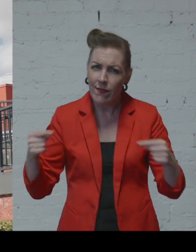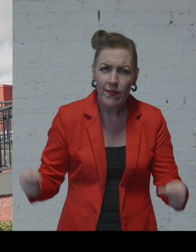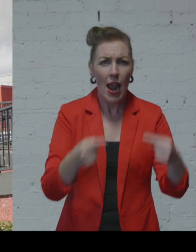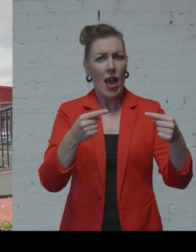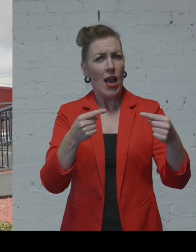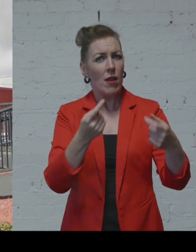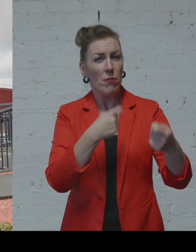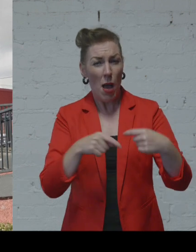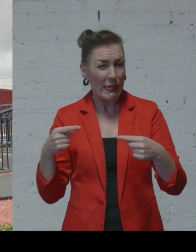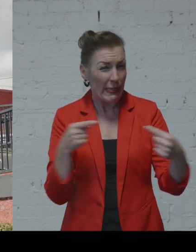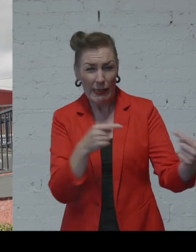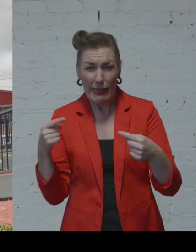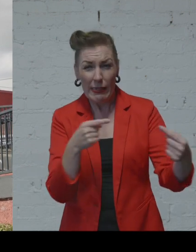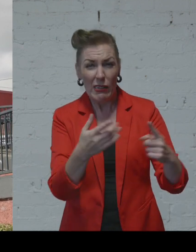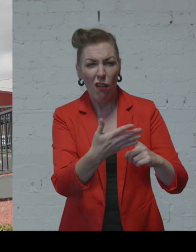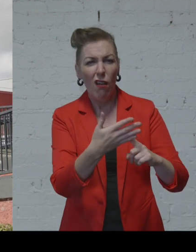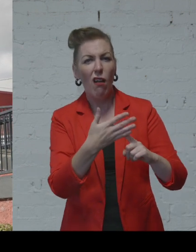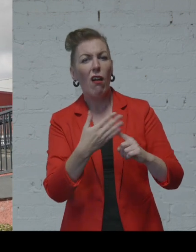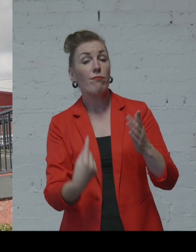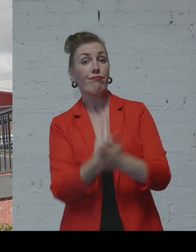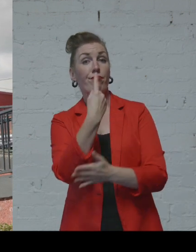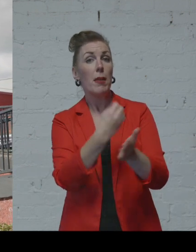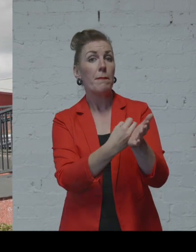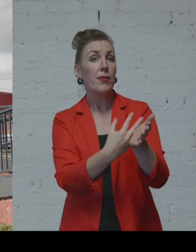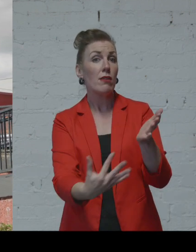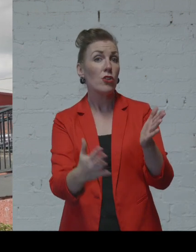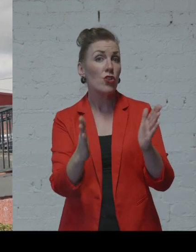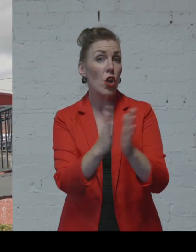and the descent into conflict which led to Bloody Sunday,